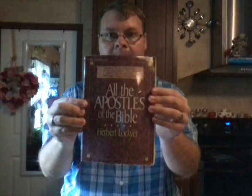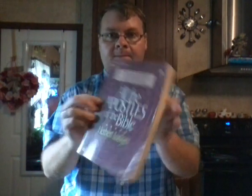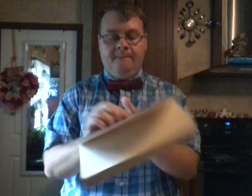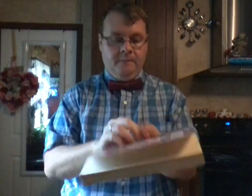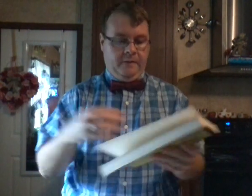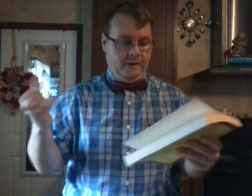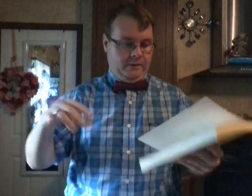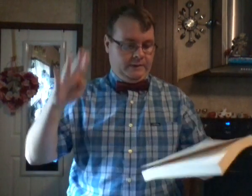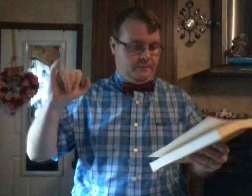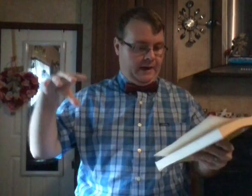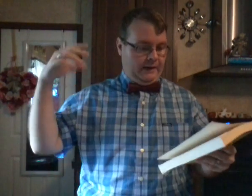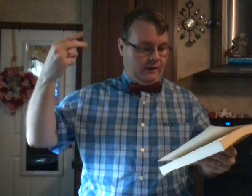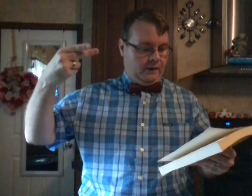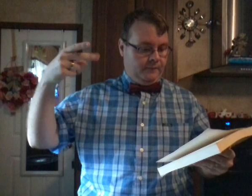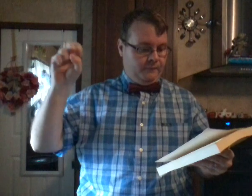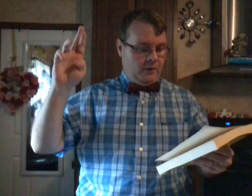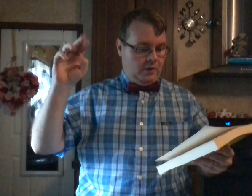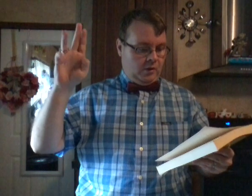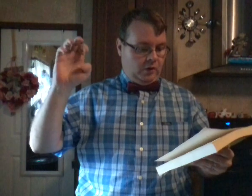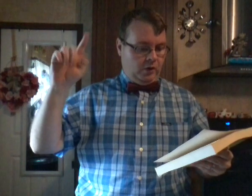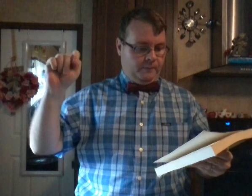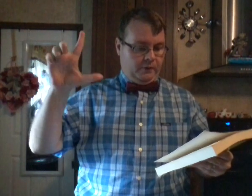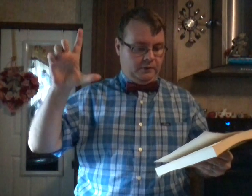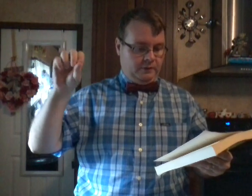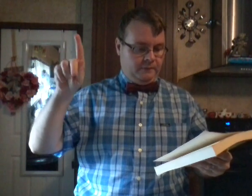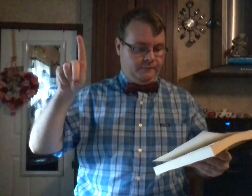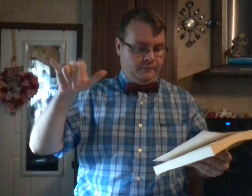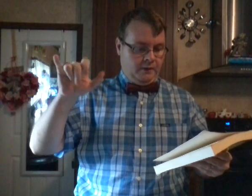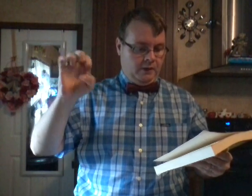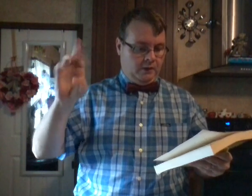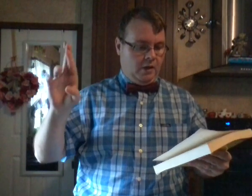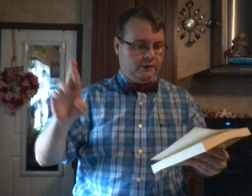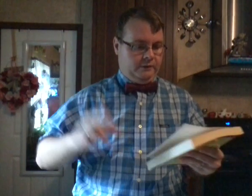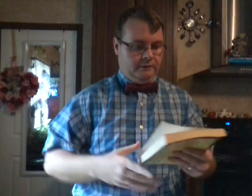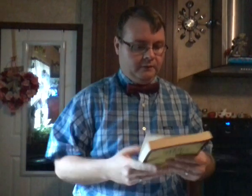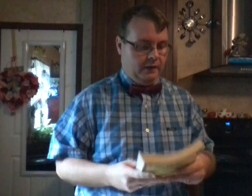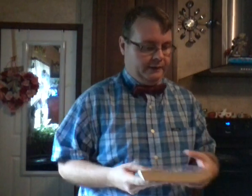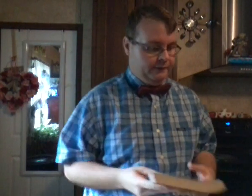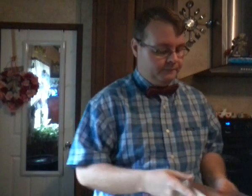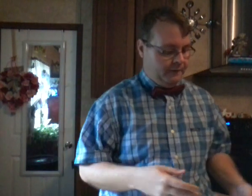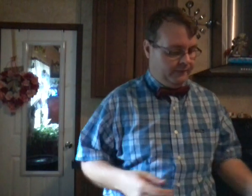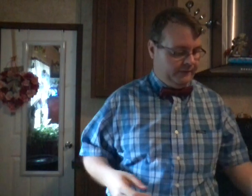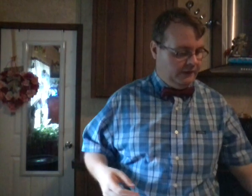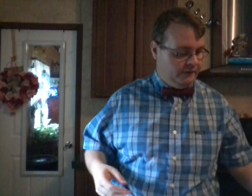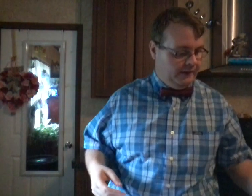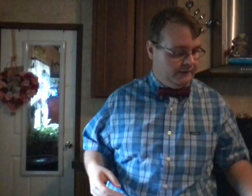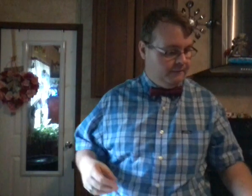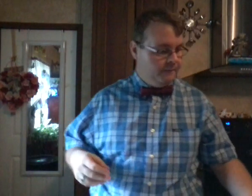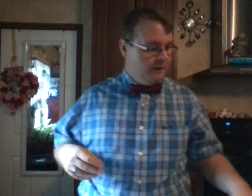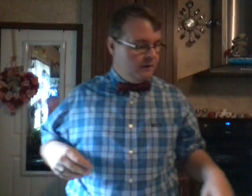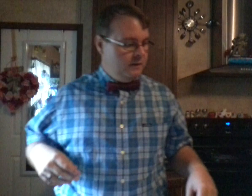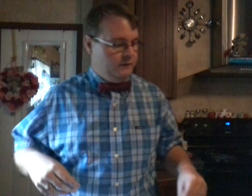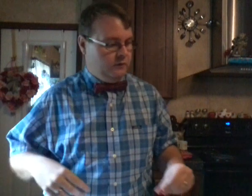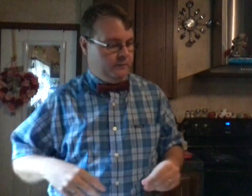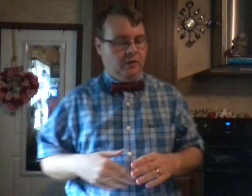See there, it's by Herbert Lockyer. Probably that's how you say his name. It's Herbert